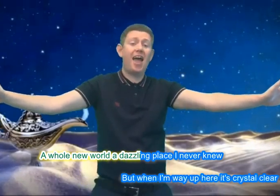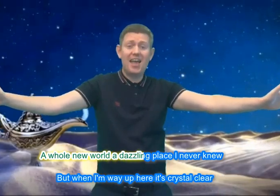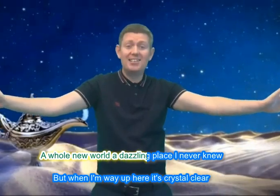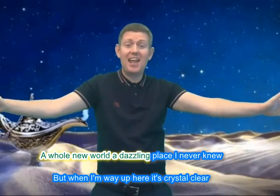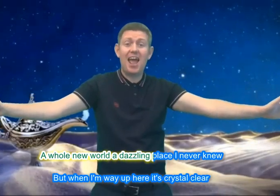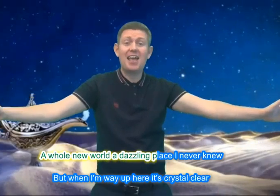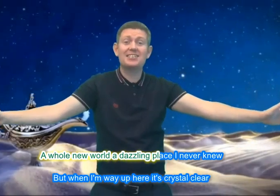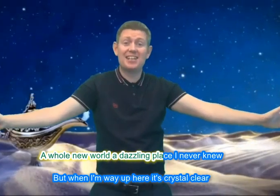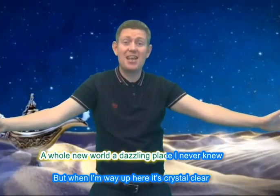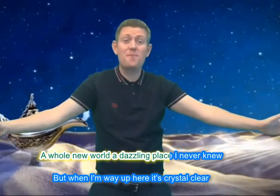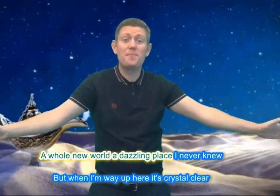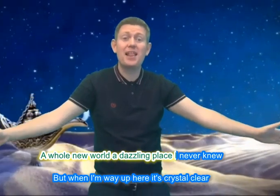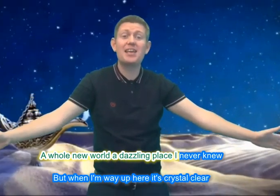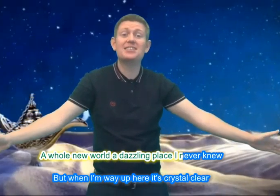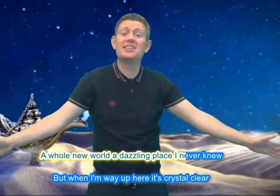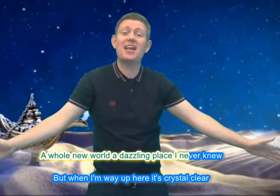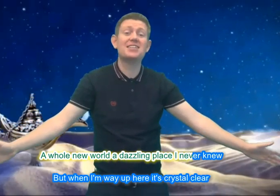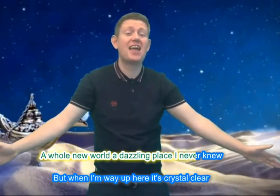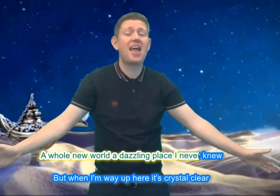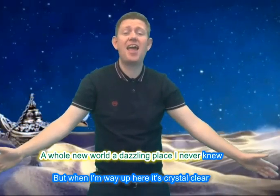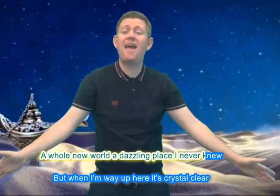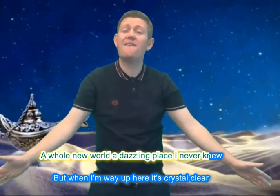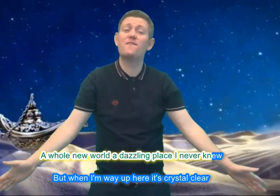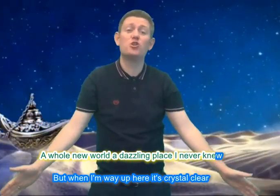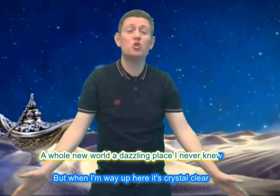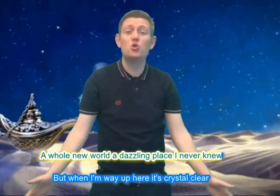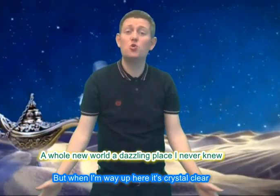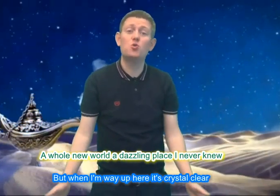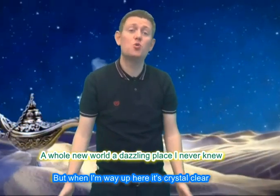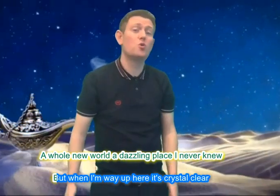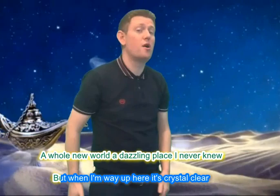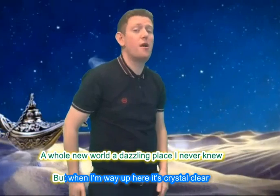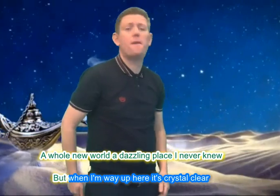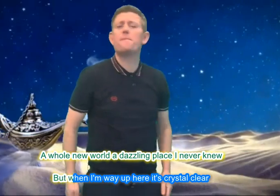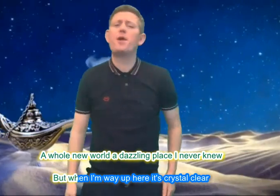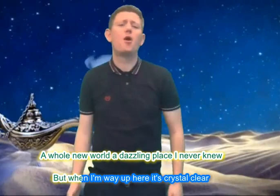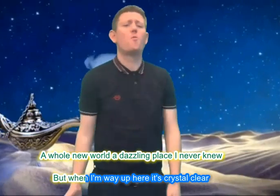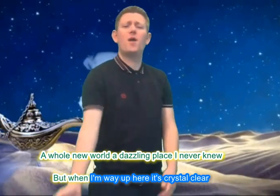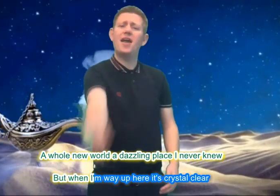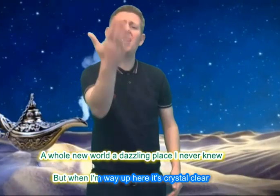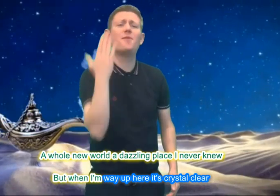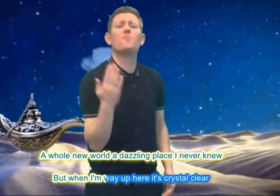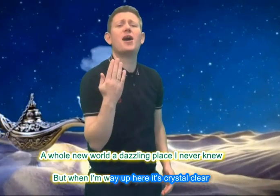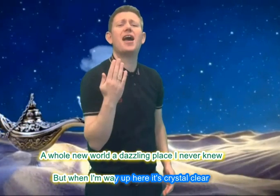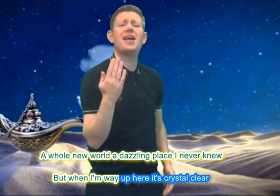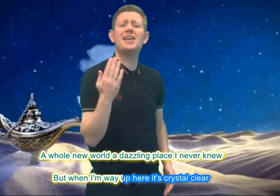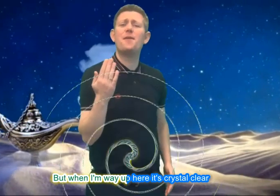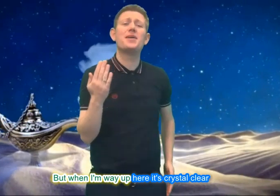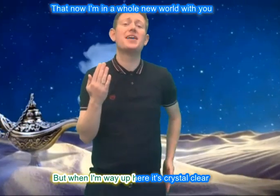world, a dazzling place I never knew. But when I'm way up here,